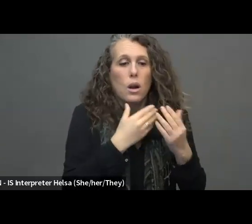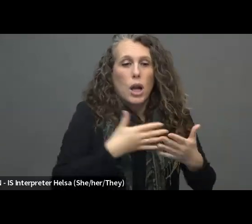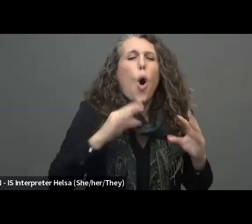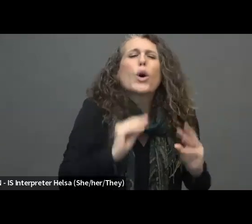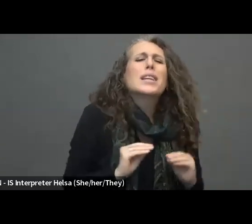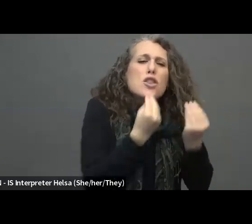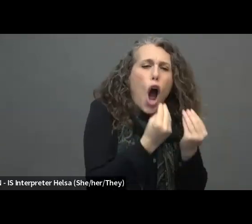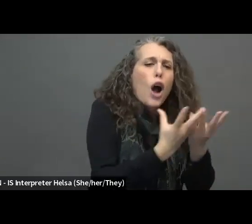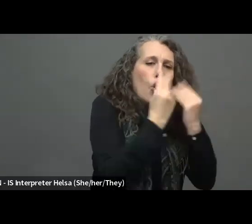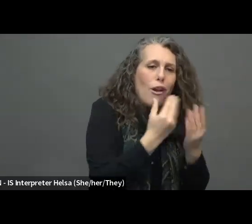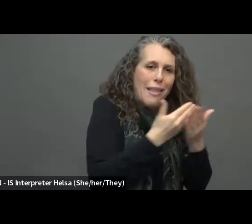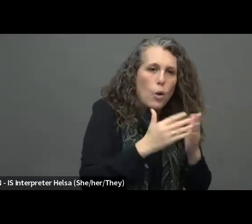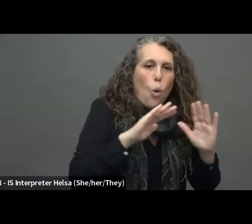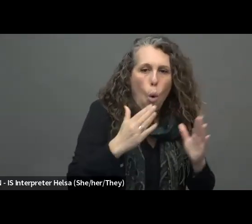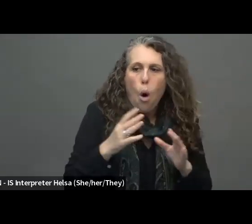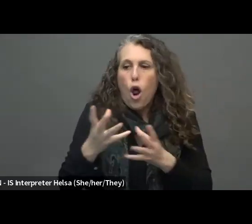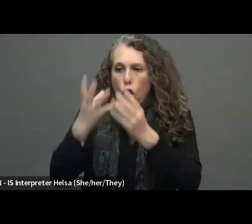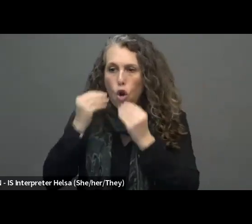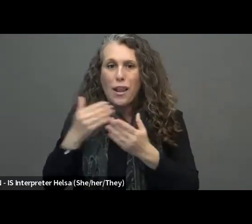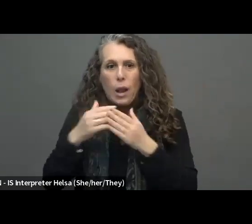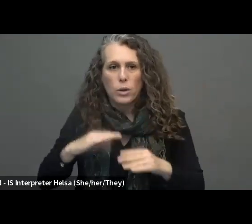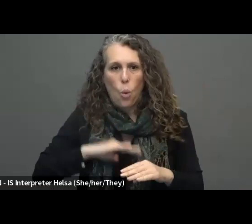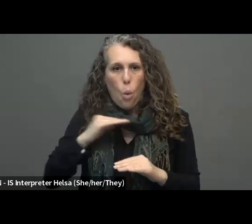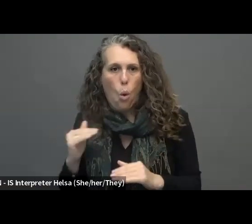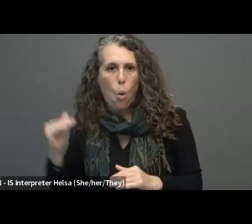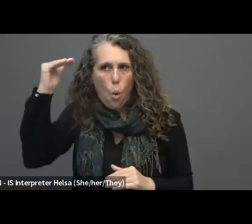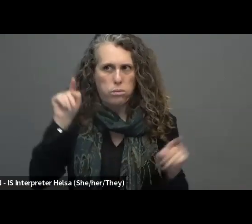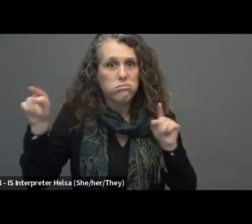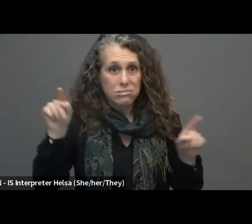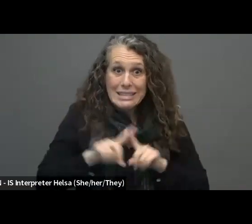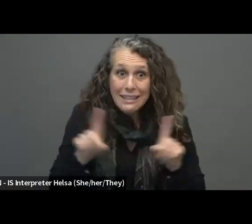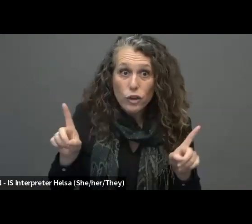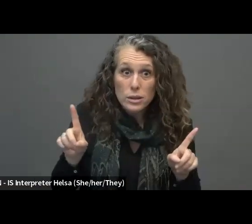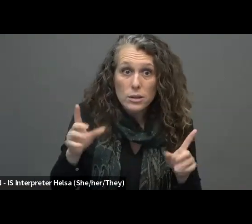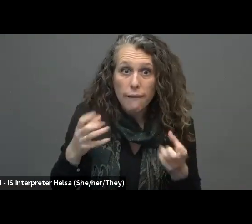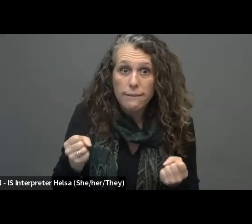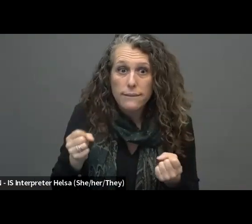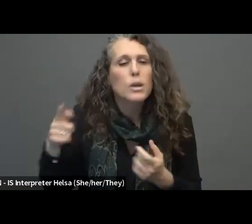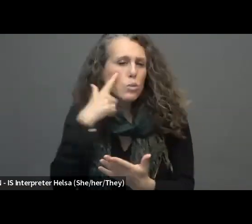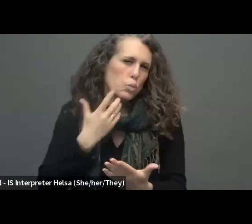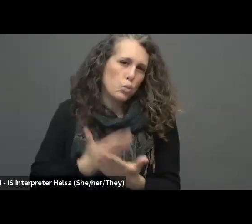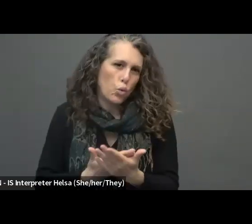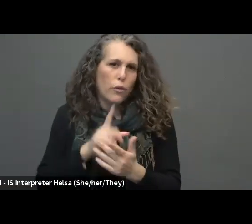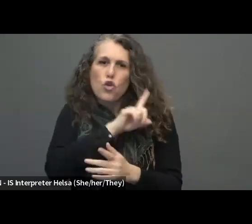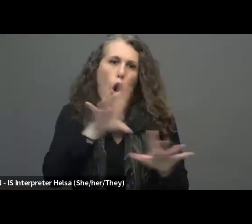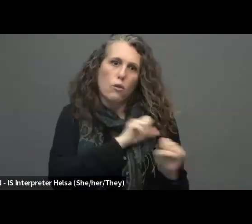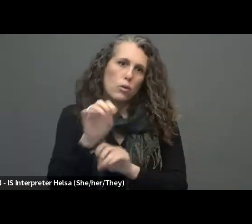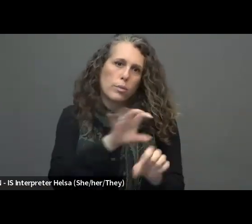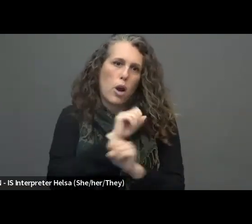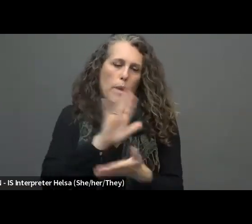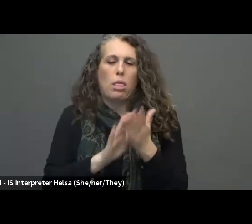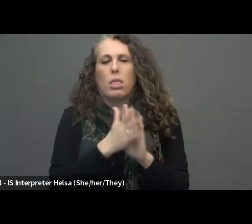around. The other thing is how to match a CFR, because we just ran into this problem, how to match an SRT with the CFR